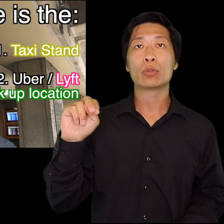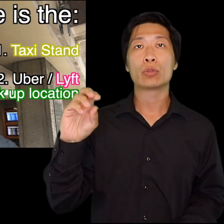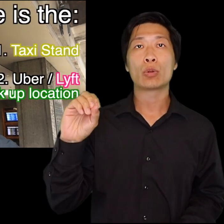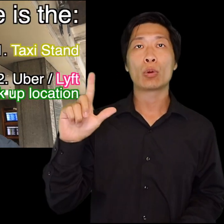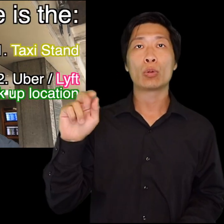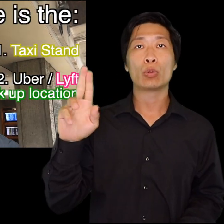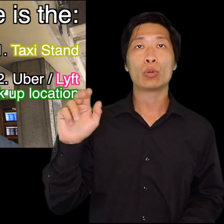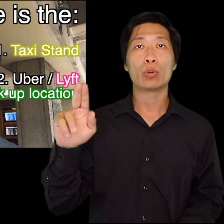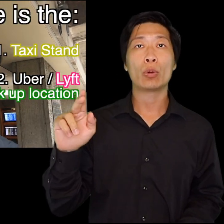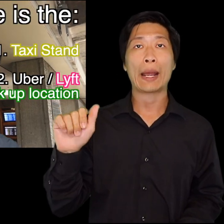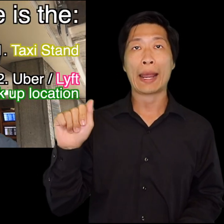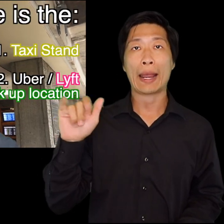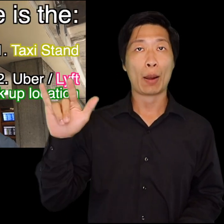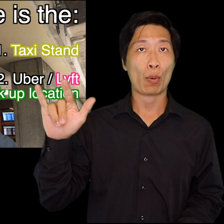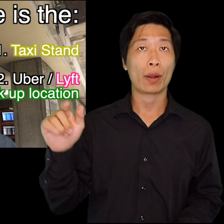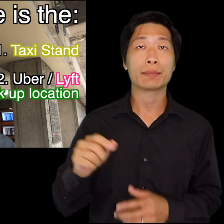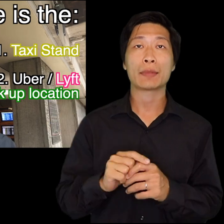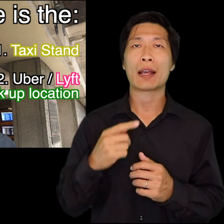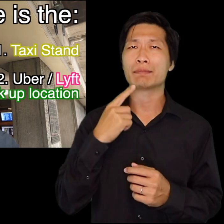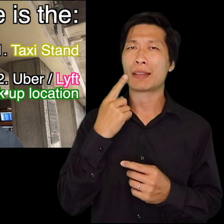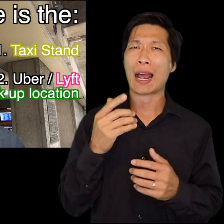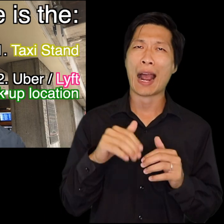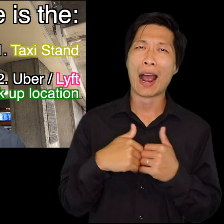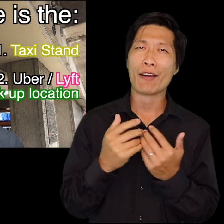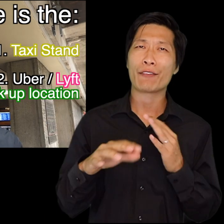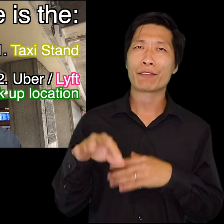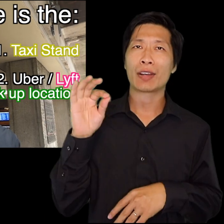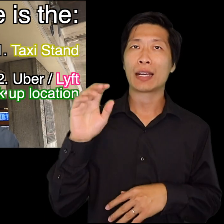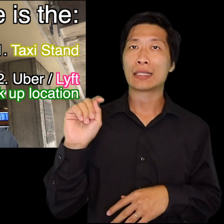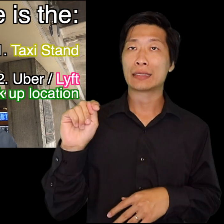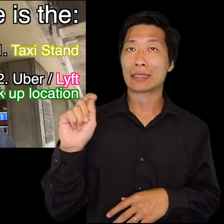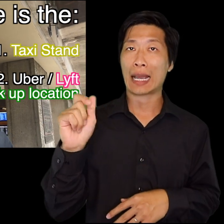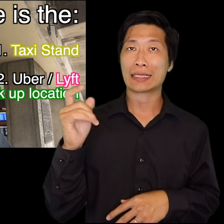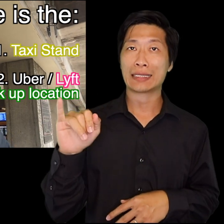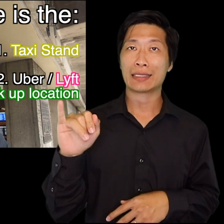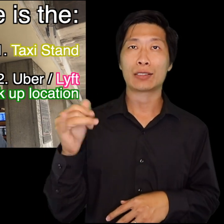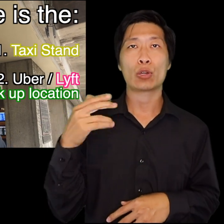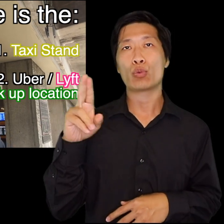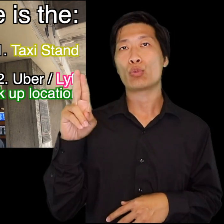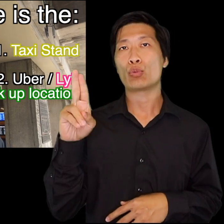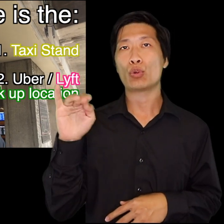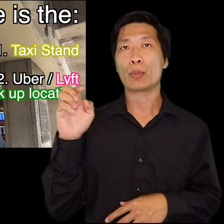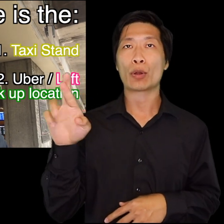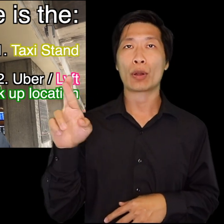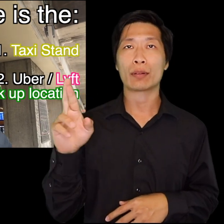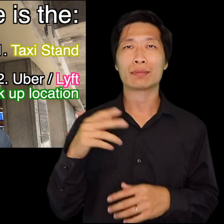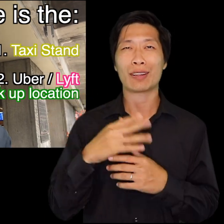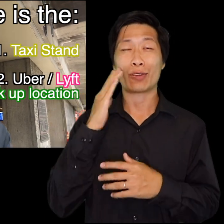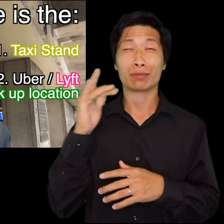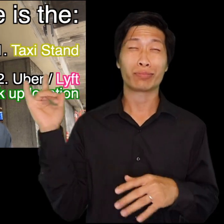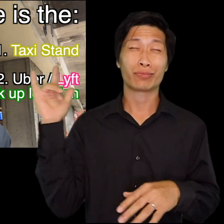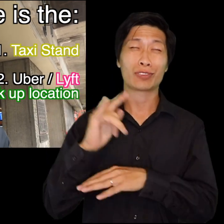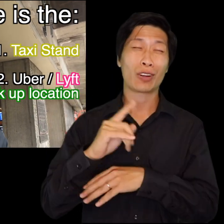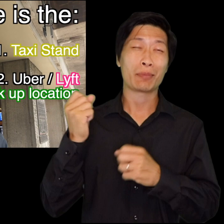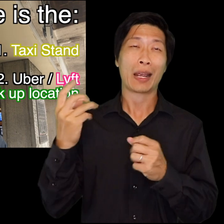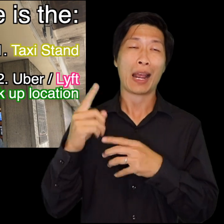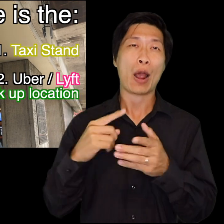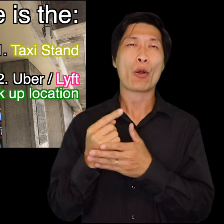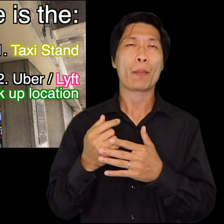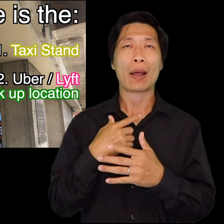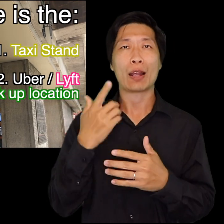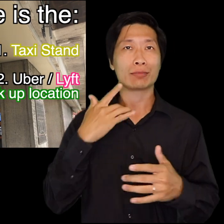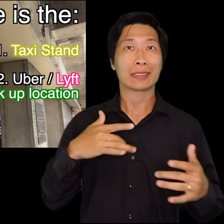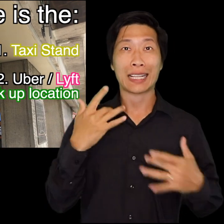to tell you about how to find your taxi or Uber driver after a long flight to Hawaii. I know it's really exciting for you to be here,